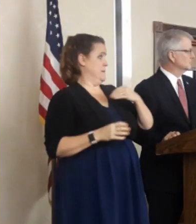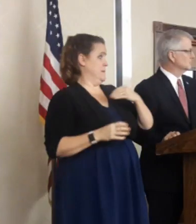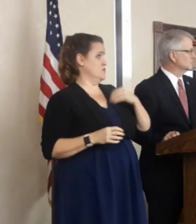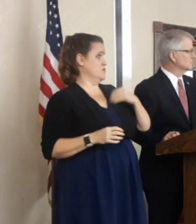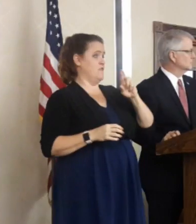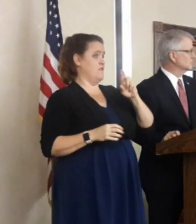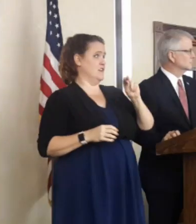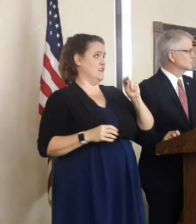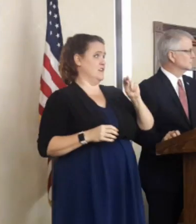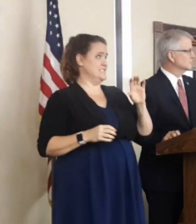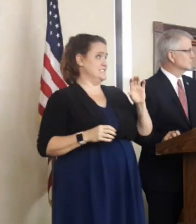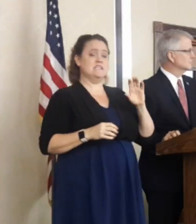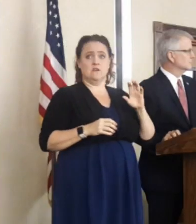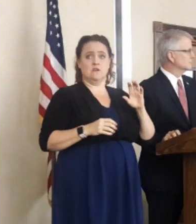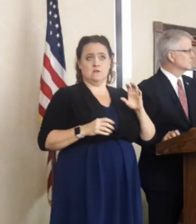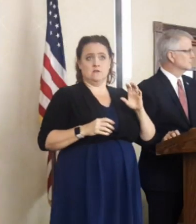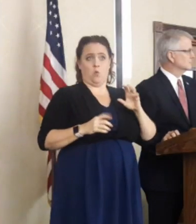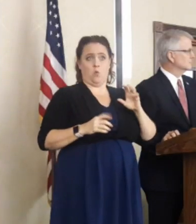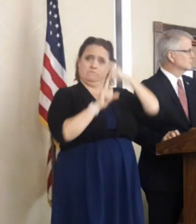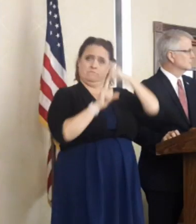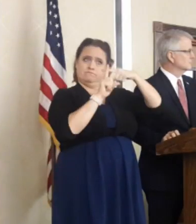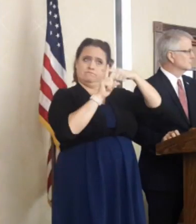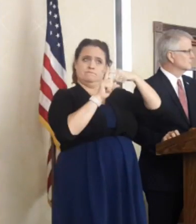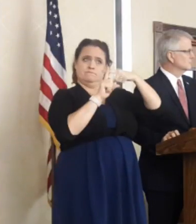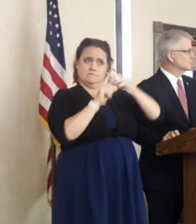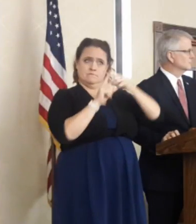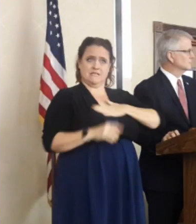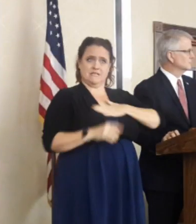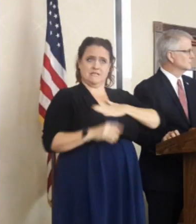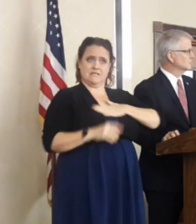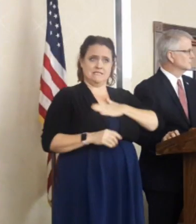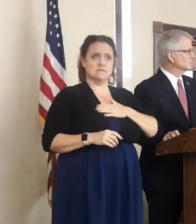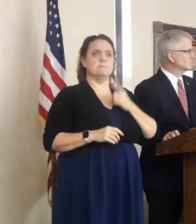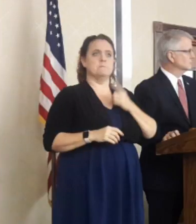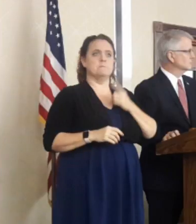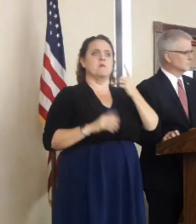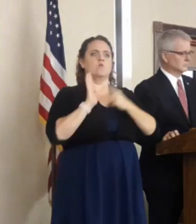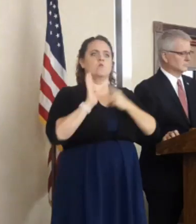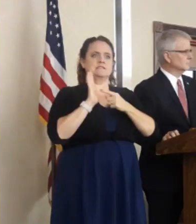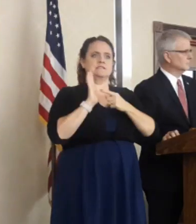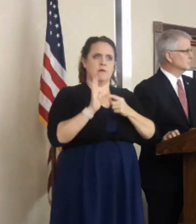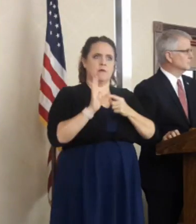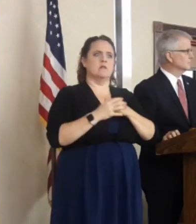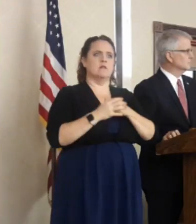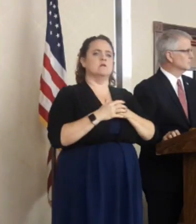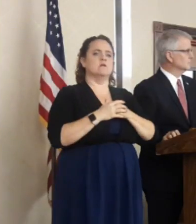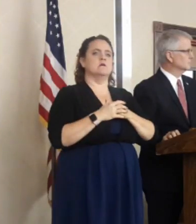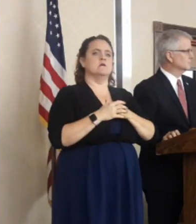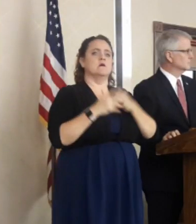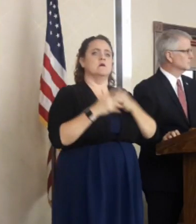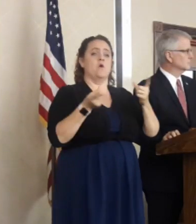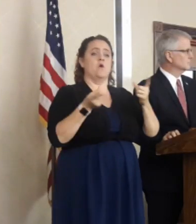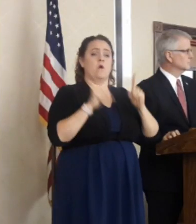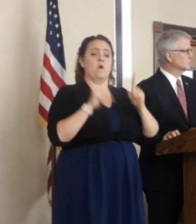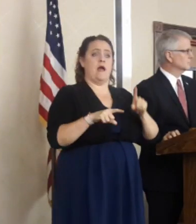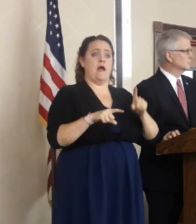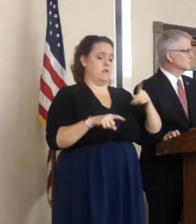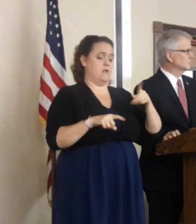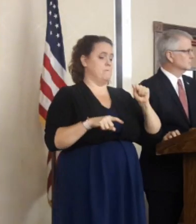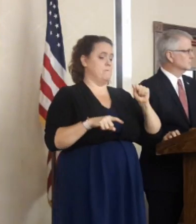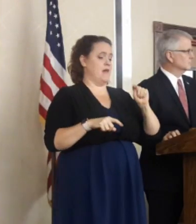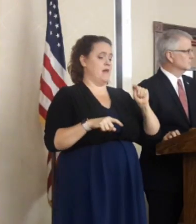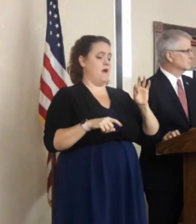pretty positively pleased with that. I'll give you one example of that. One of the things we had happen on the platform committee was we had